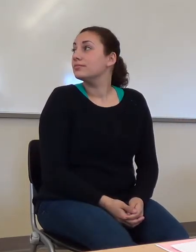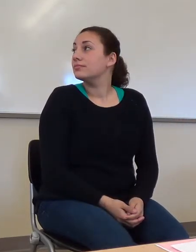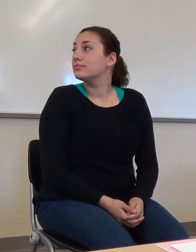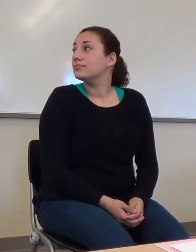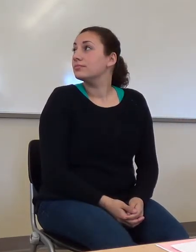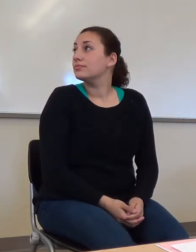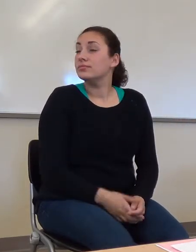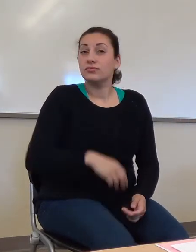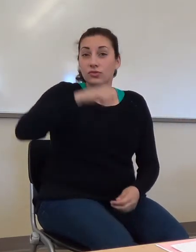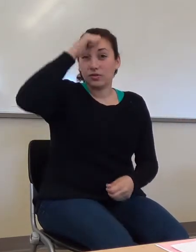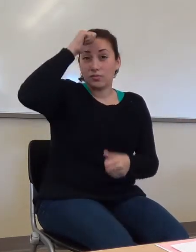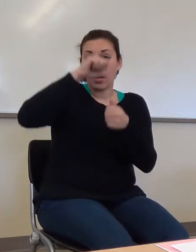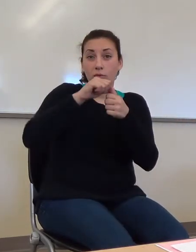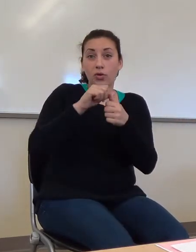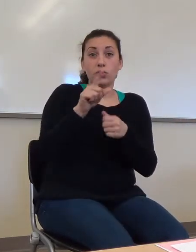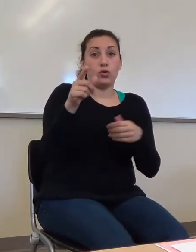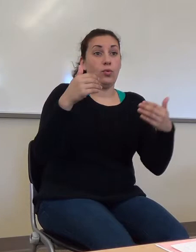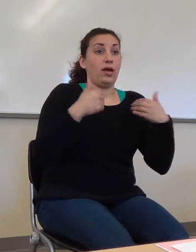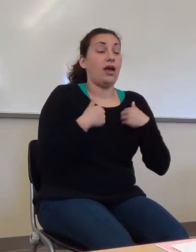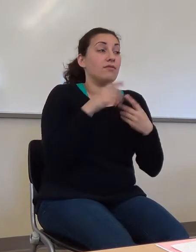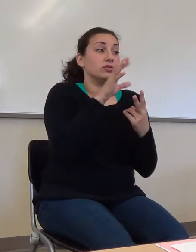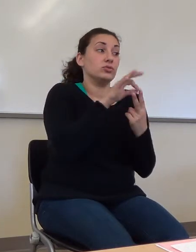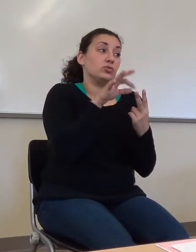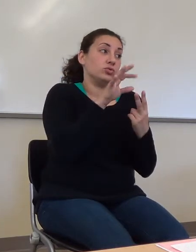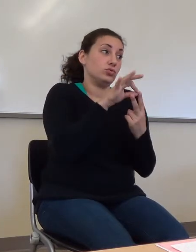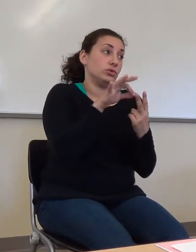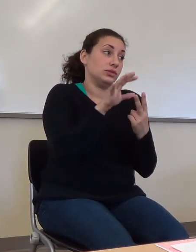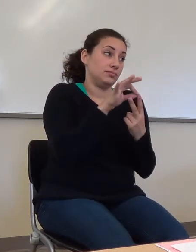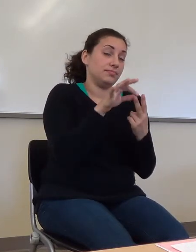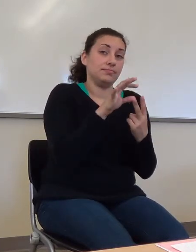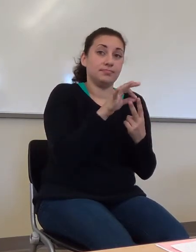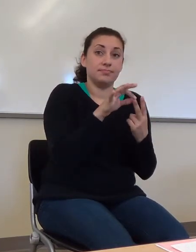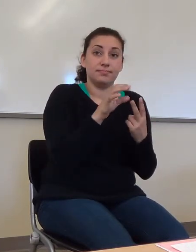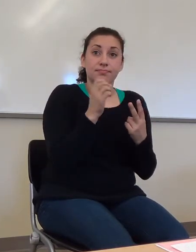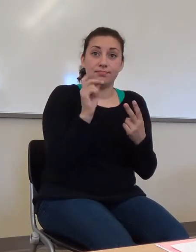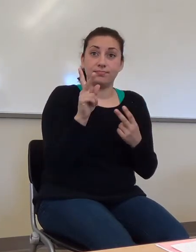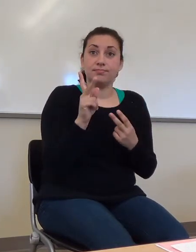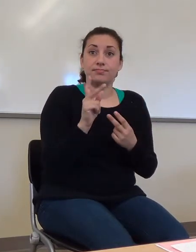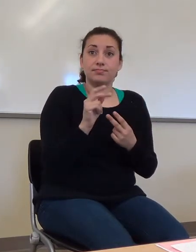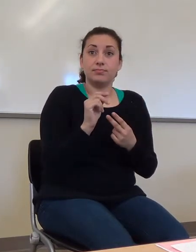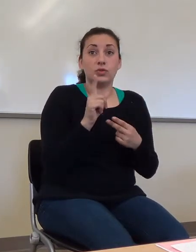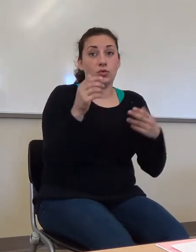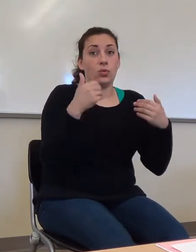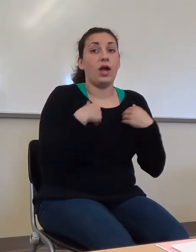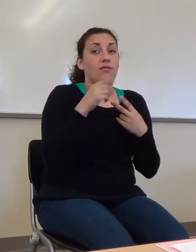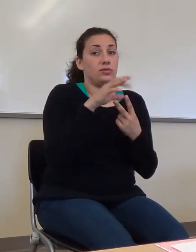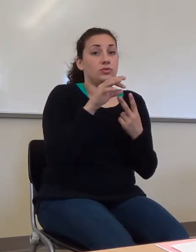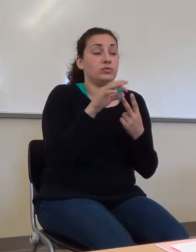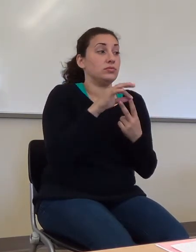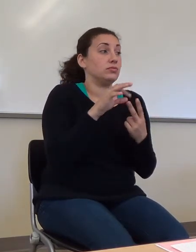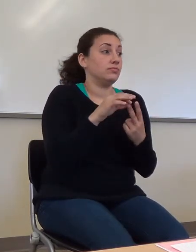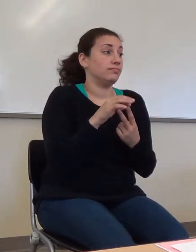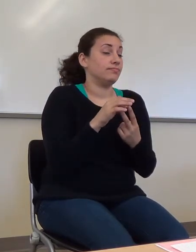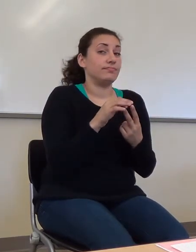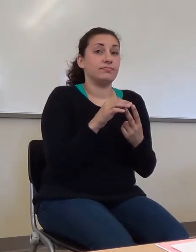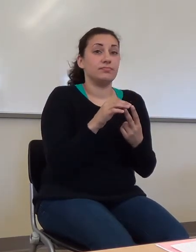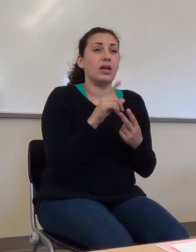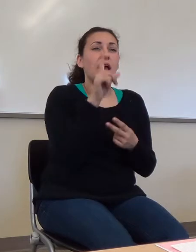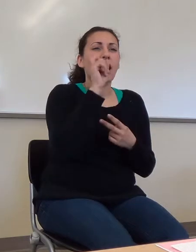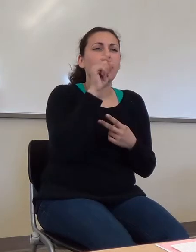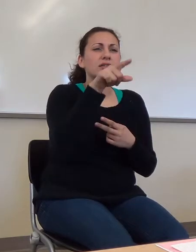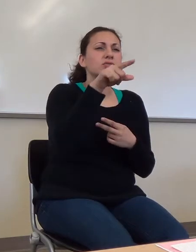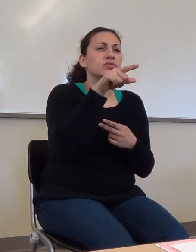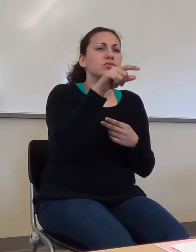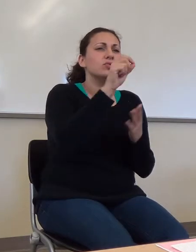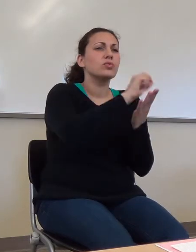Remember, you have a choice here at this point in the semester. You could have, I asked you to write